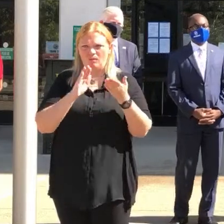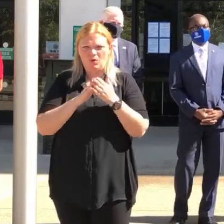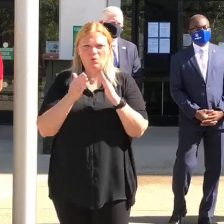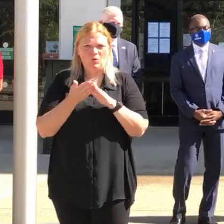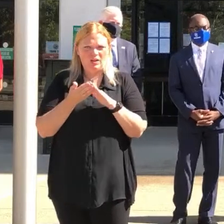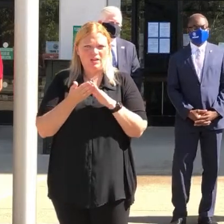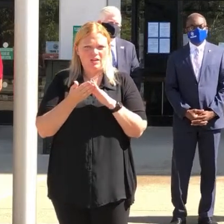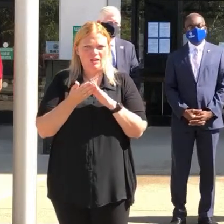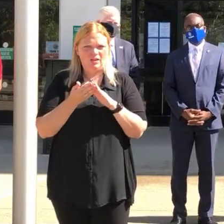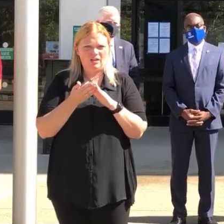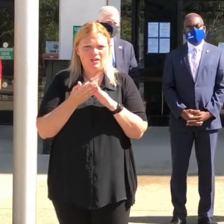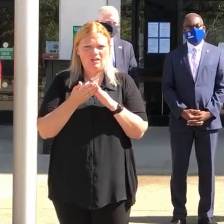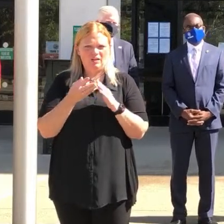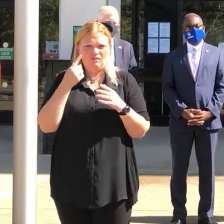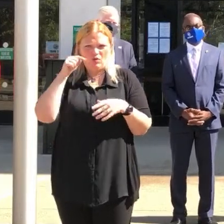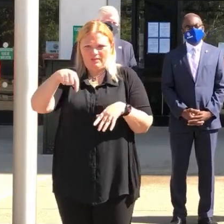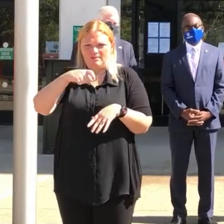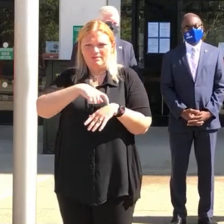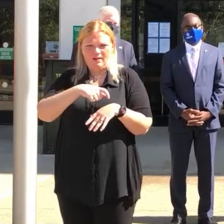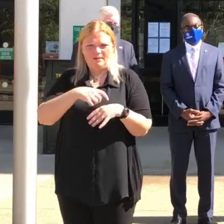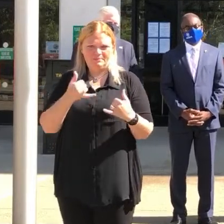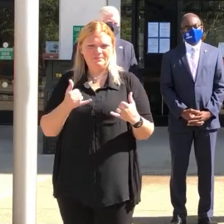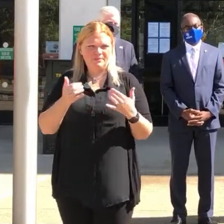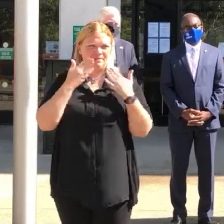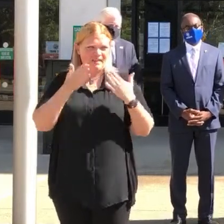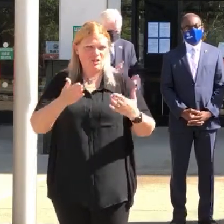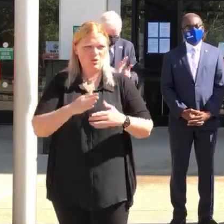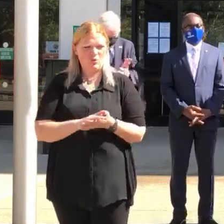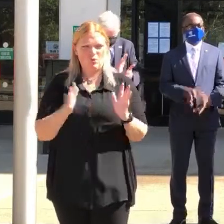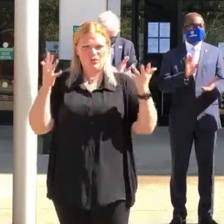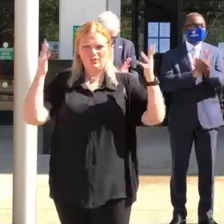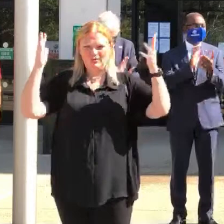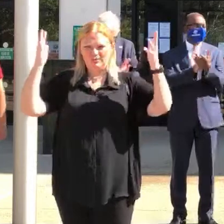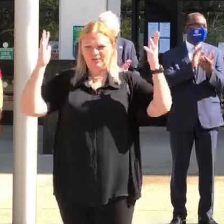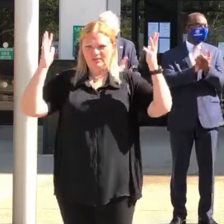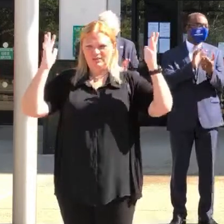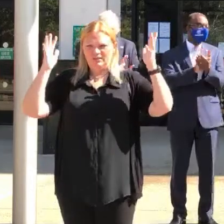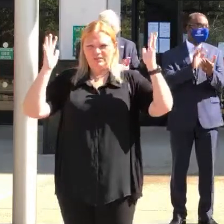community in such a time as this. Thank you.